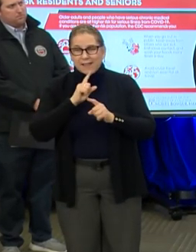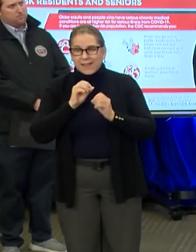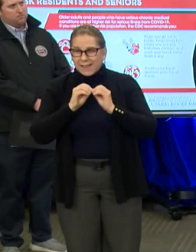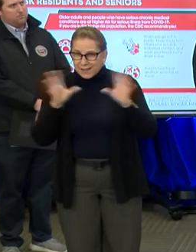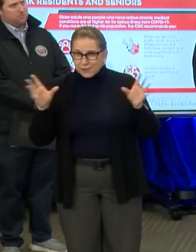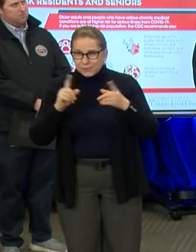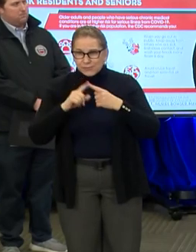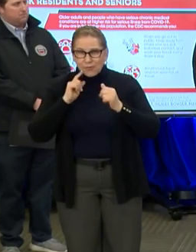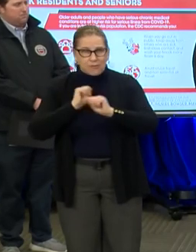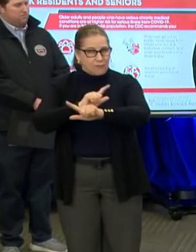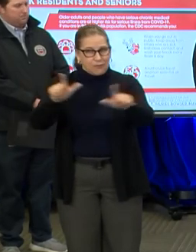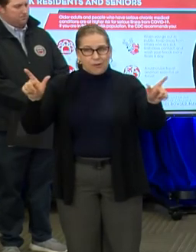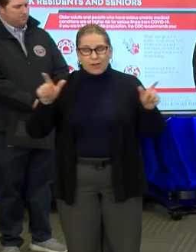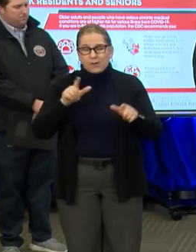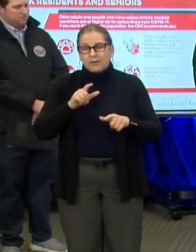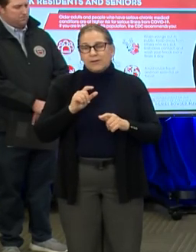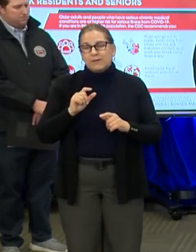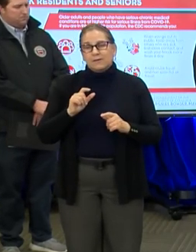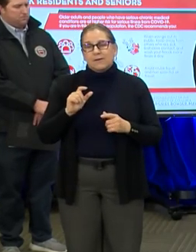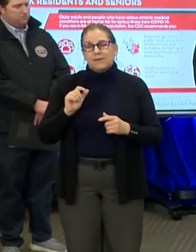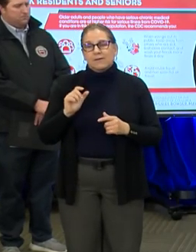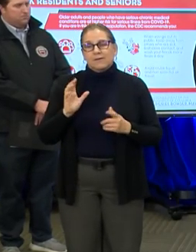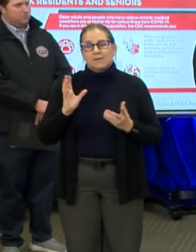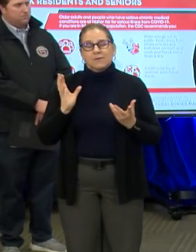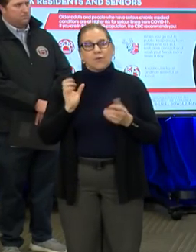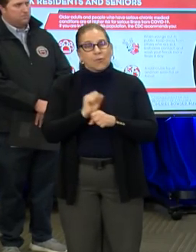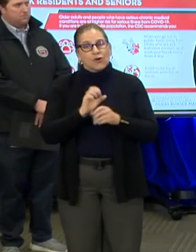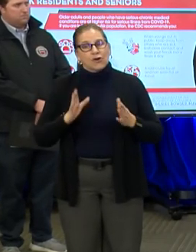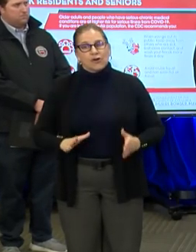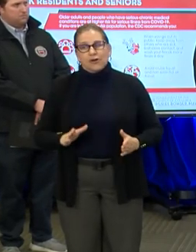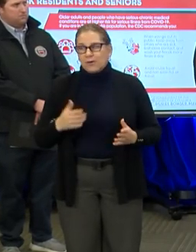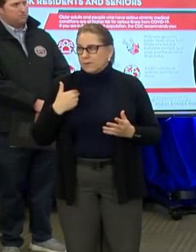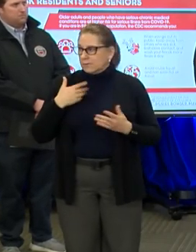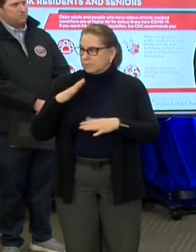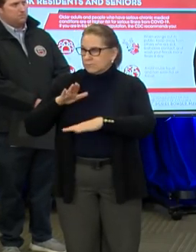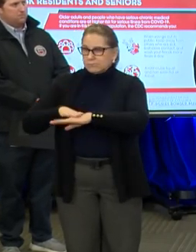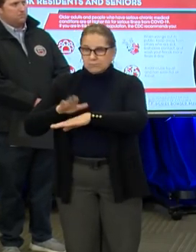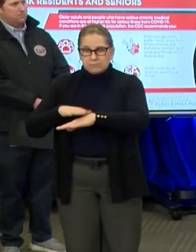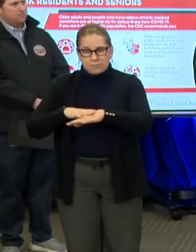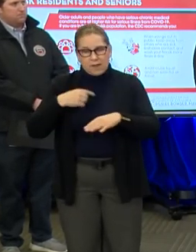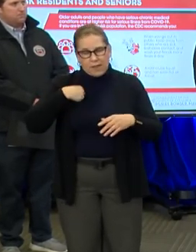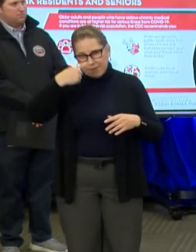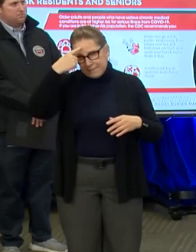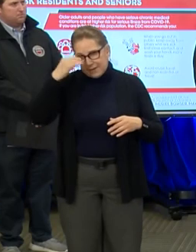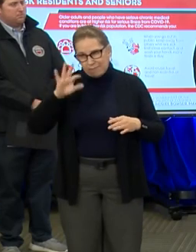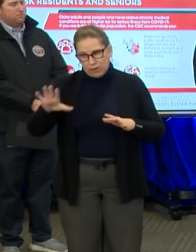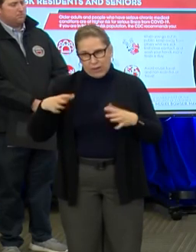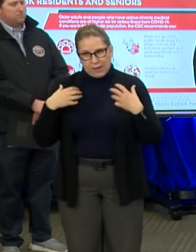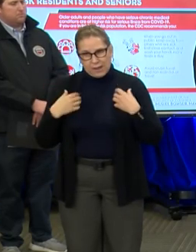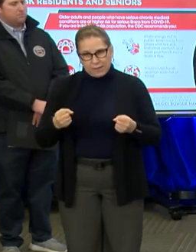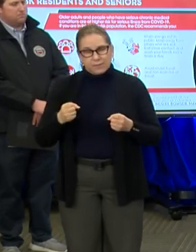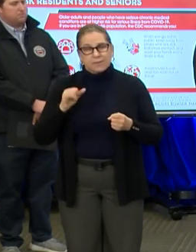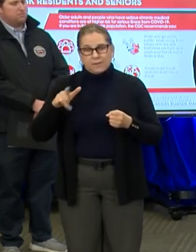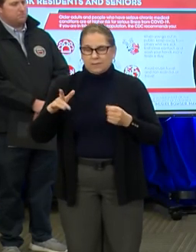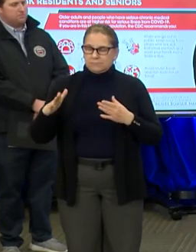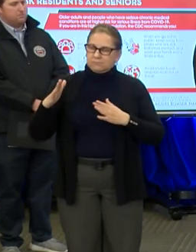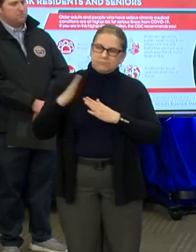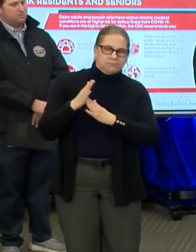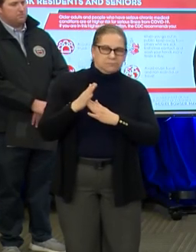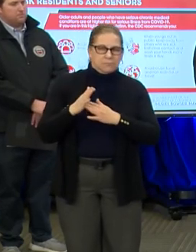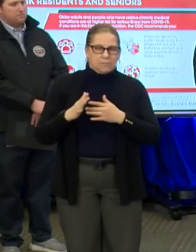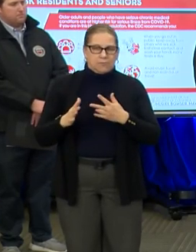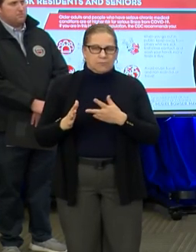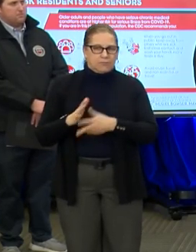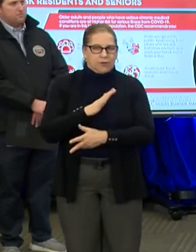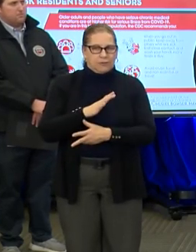at the forefront of all that we do. And I've been so proud of our team for stepping up to provide the essential work that